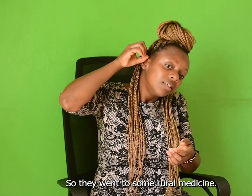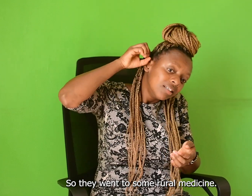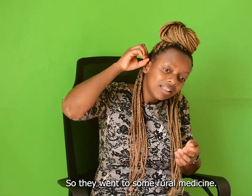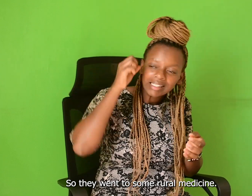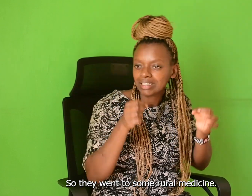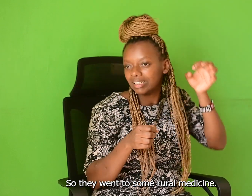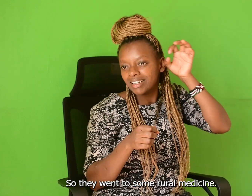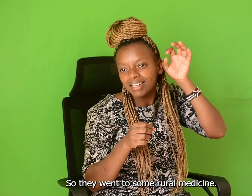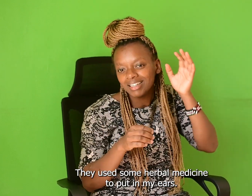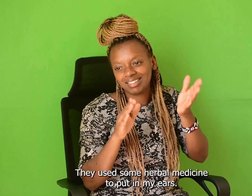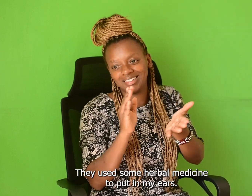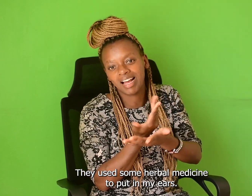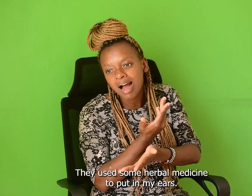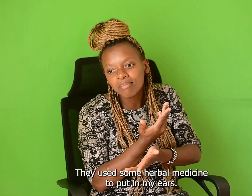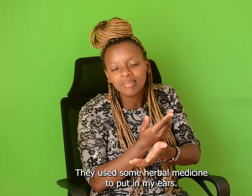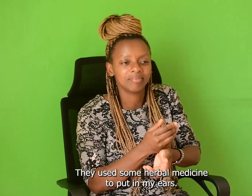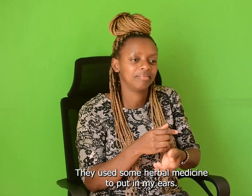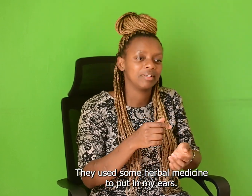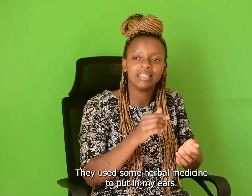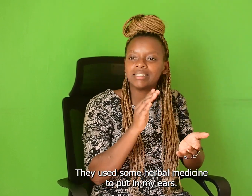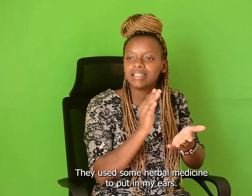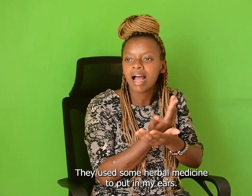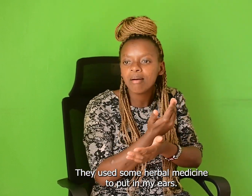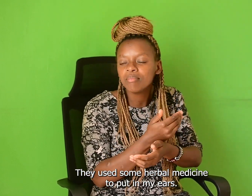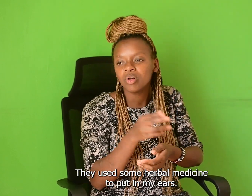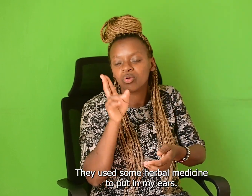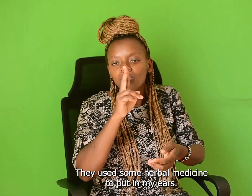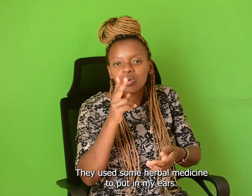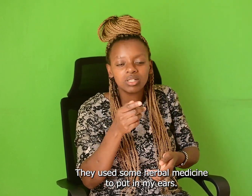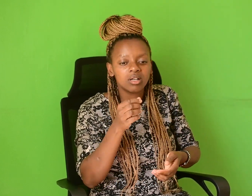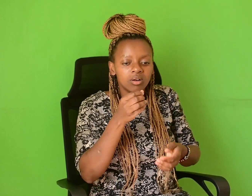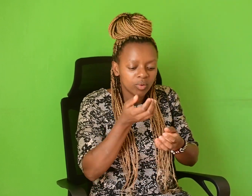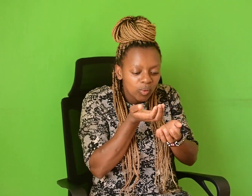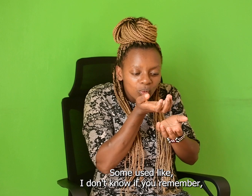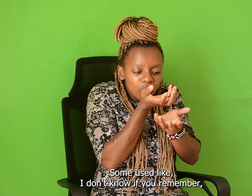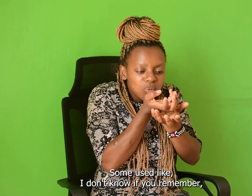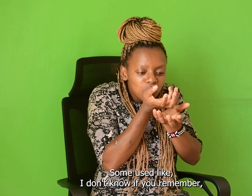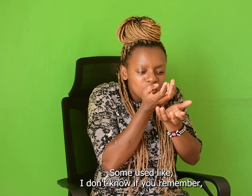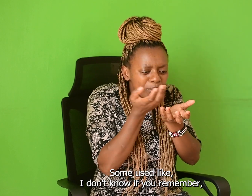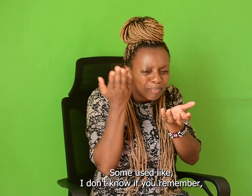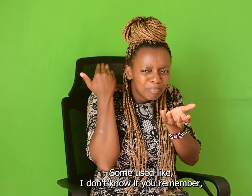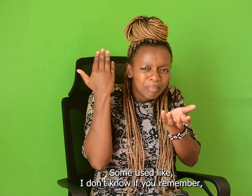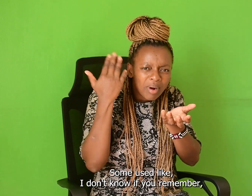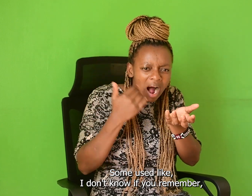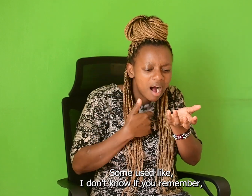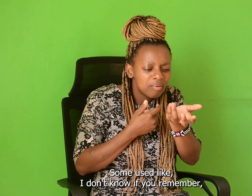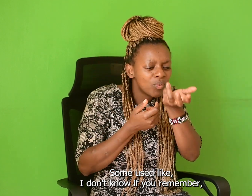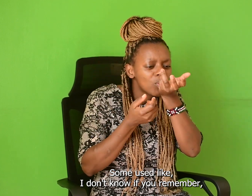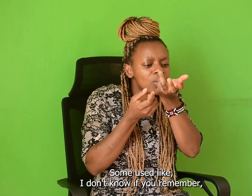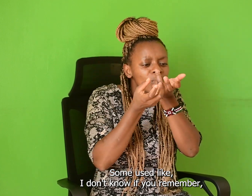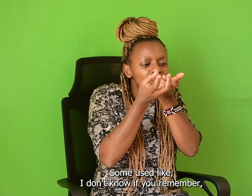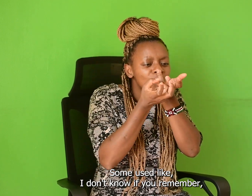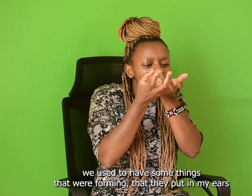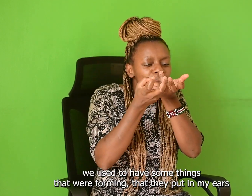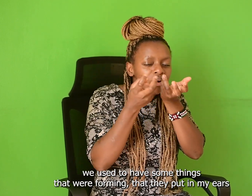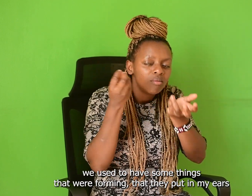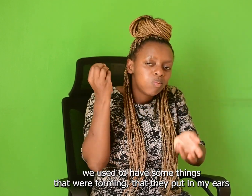some rural medicine, they used some herbal medicine, they put it in my ears. Some used, like, I don't know if you remember, we used to have